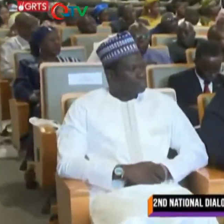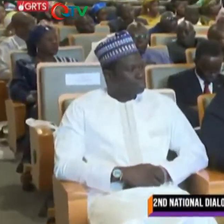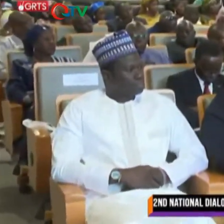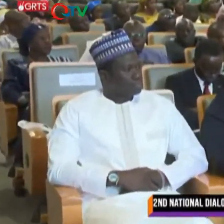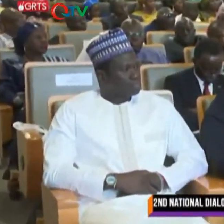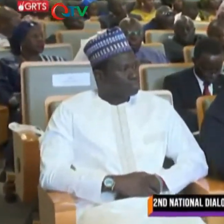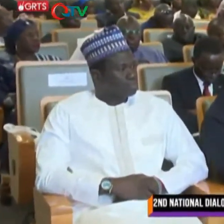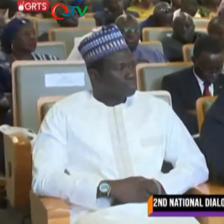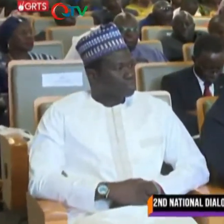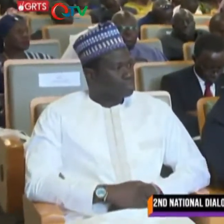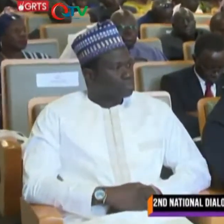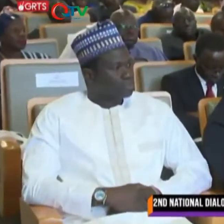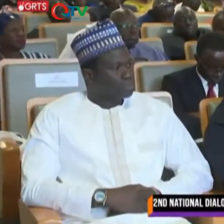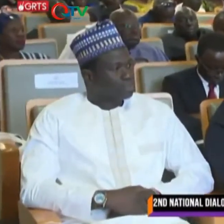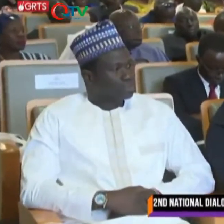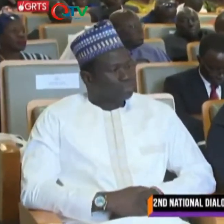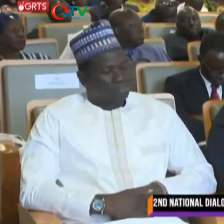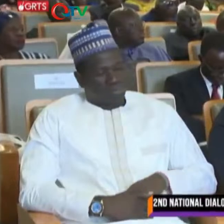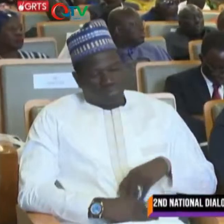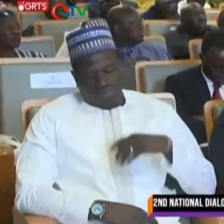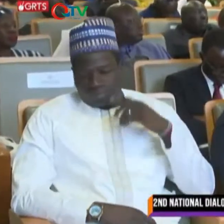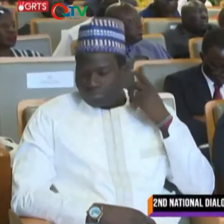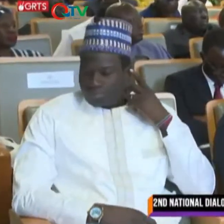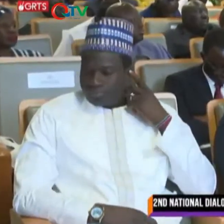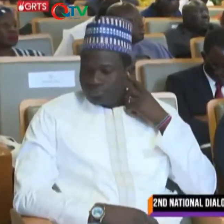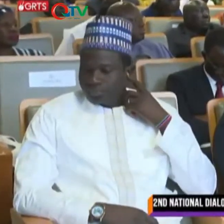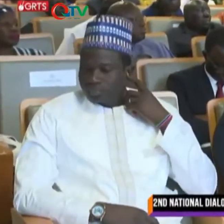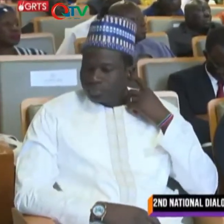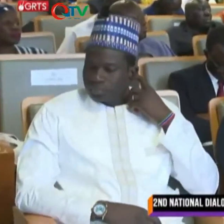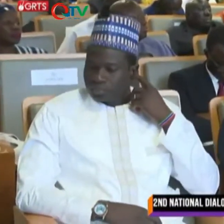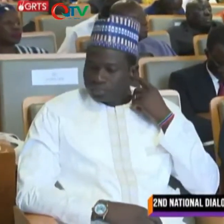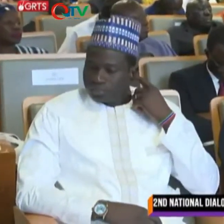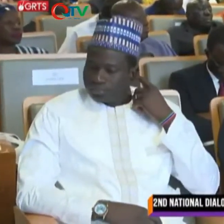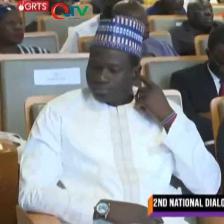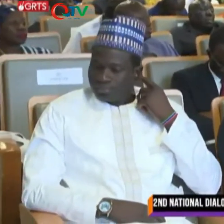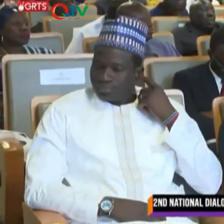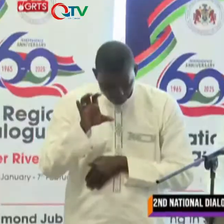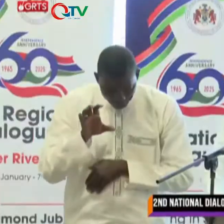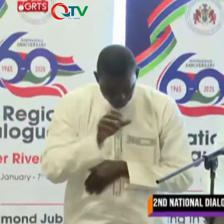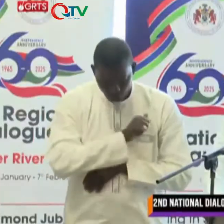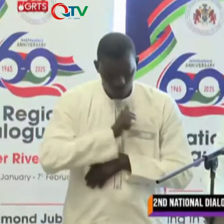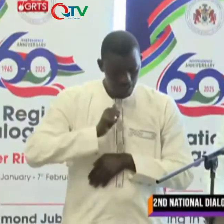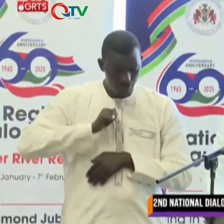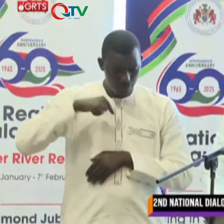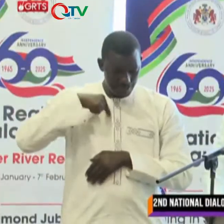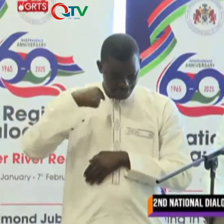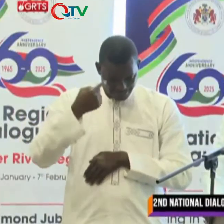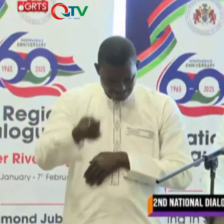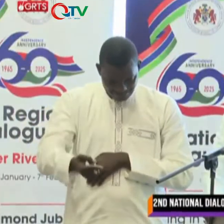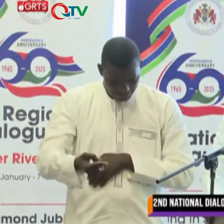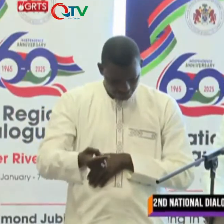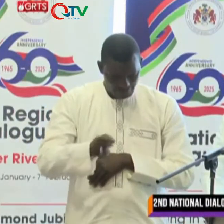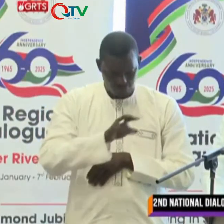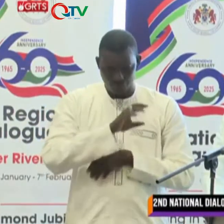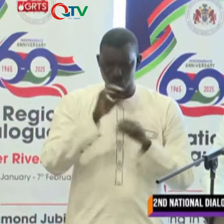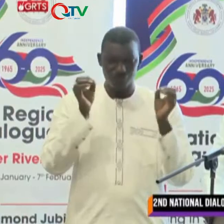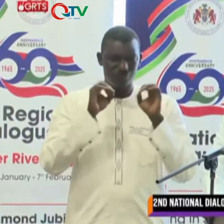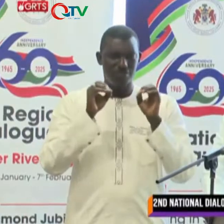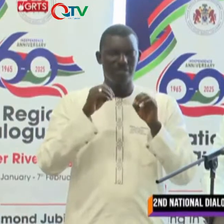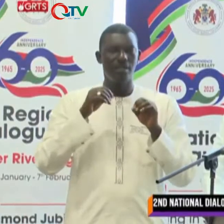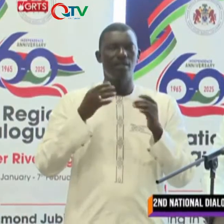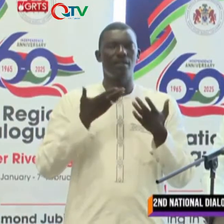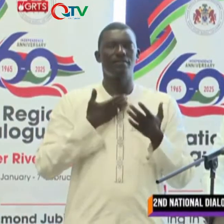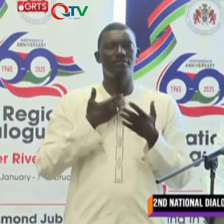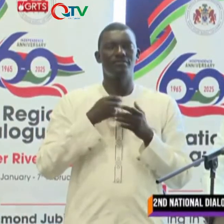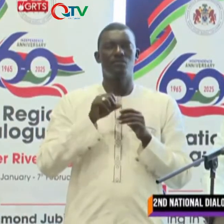In view of all that is in stake for us in the country, our attendance is nothing less than a